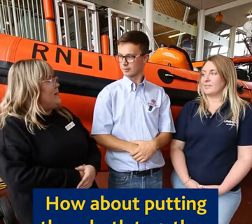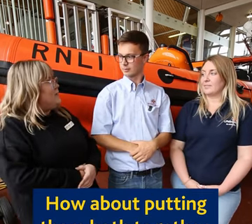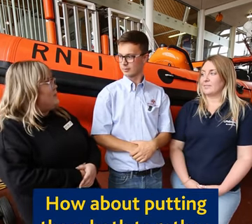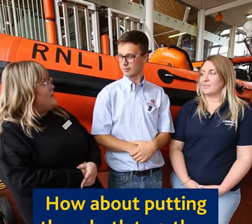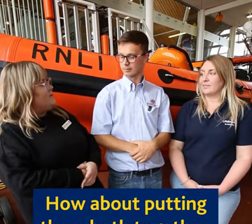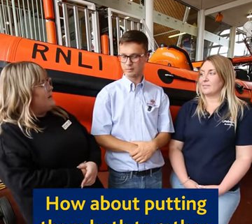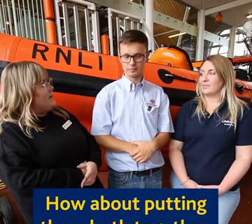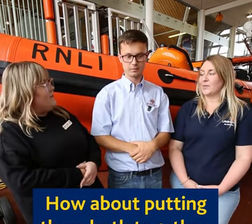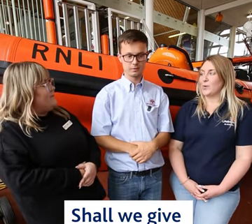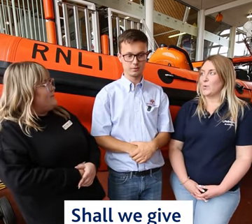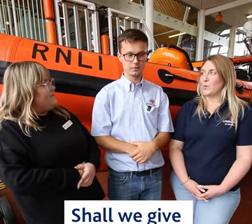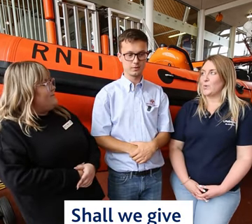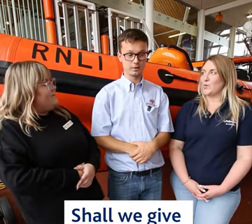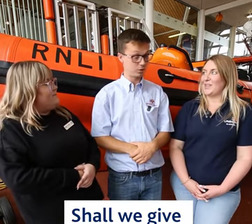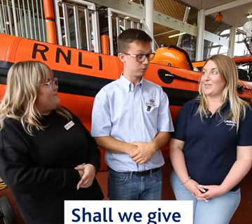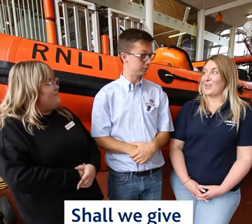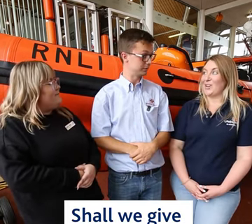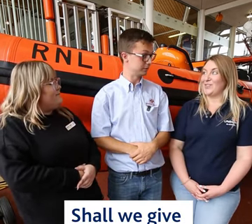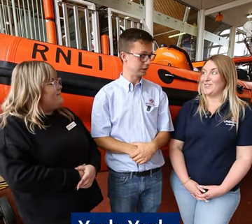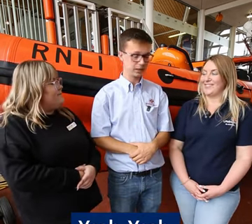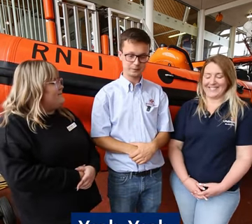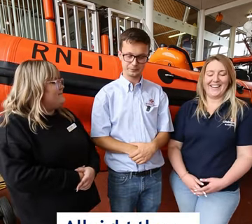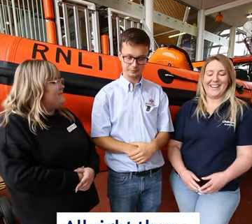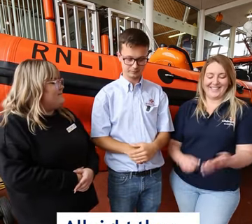how about putting them both together? Should we give it a go? Yeah, yeah. Alright then.